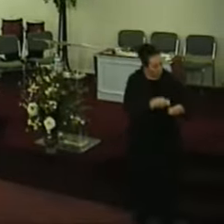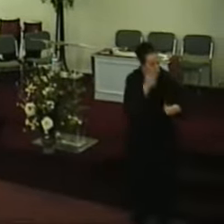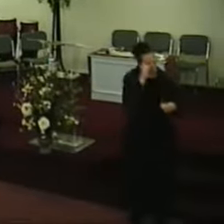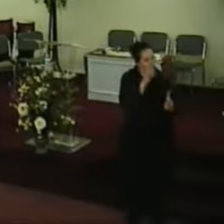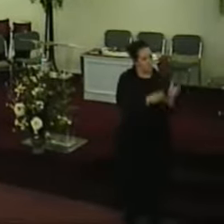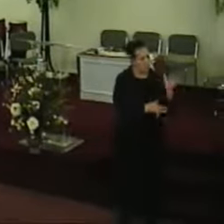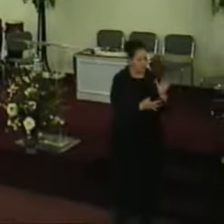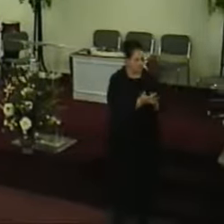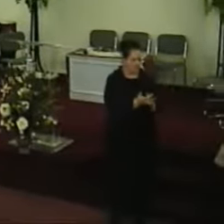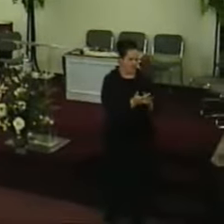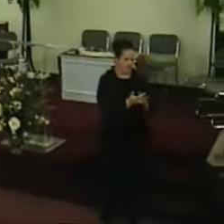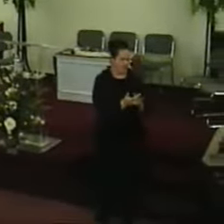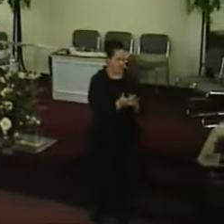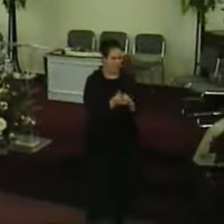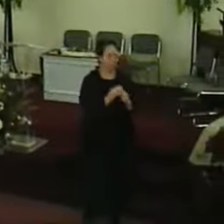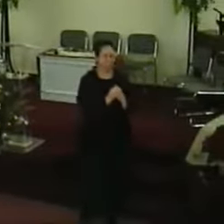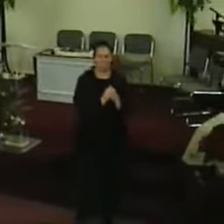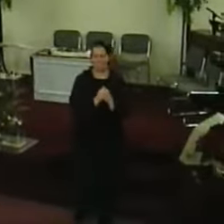Thank you. Lord bless you, Sister Erickson.